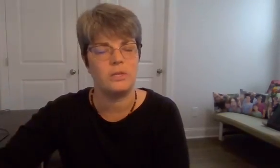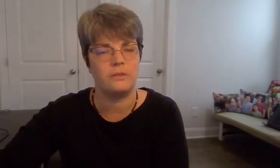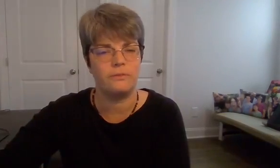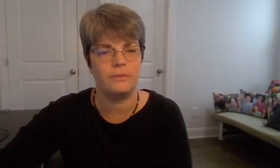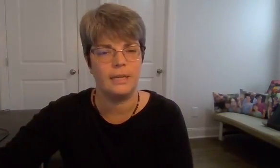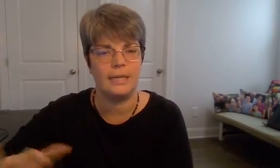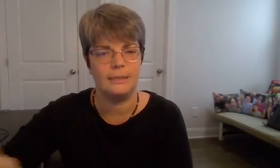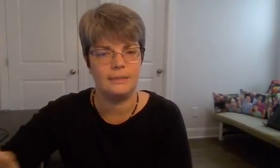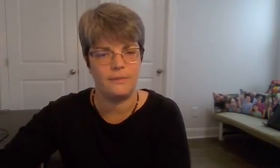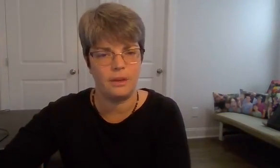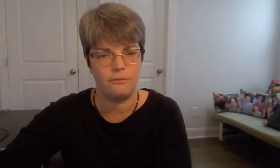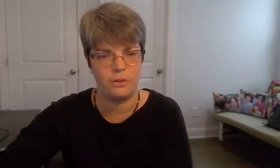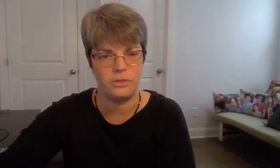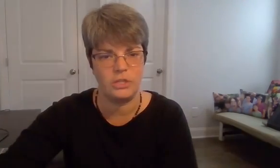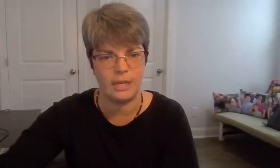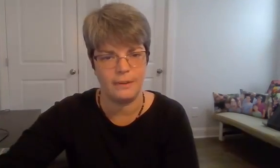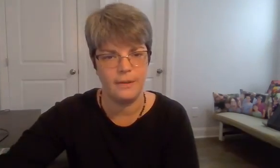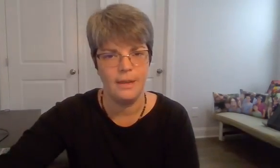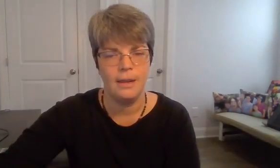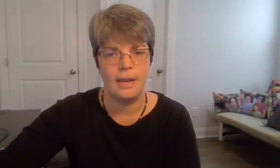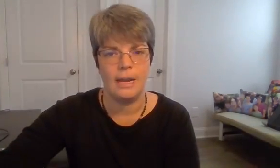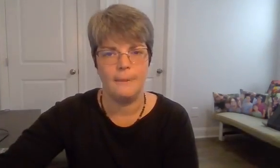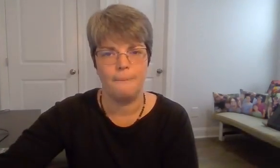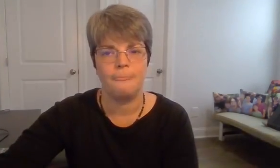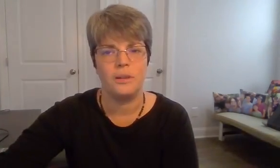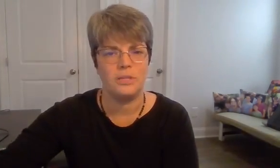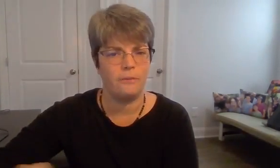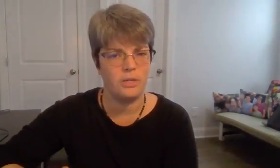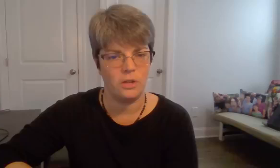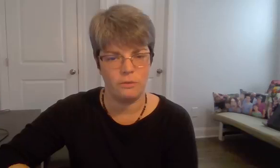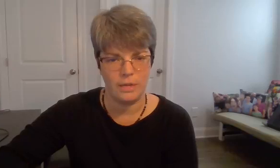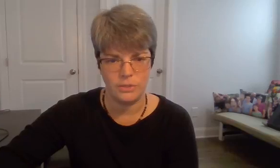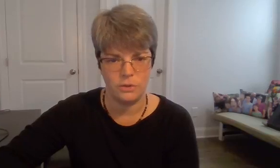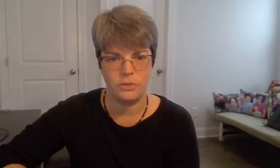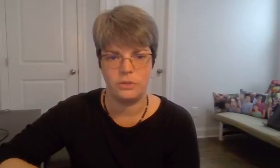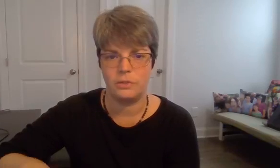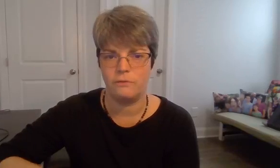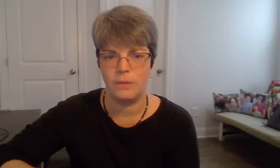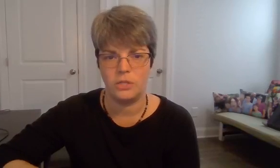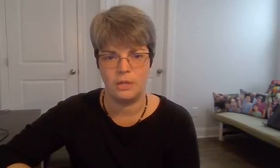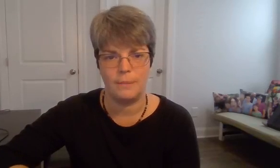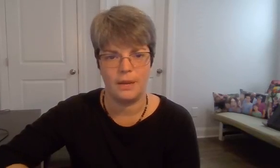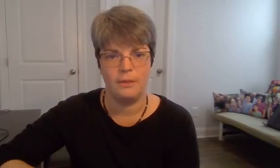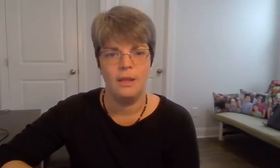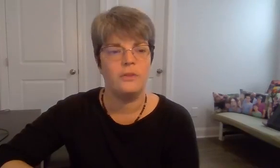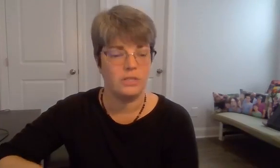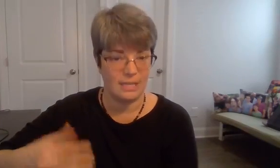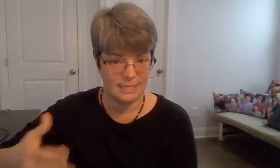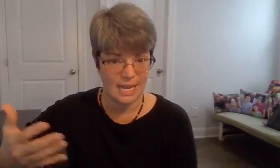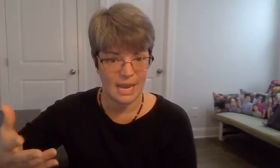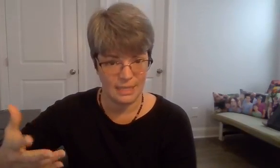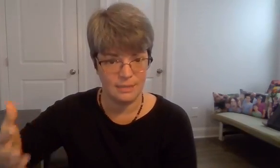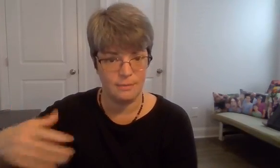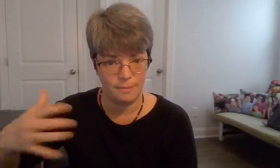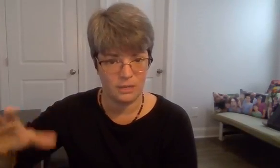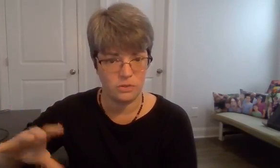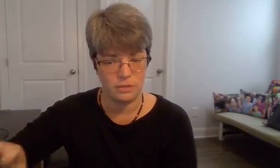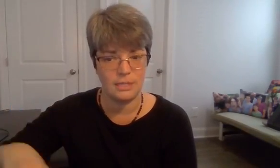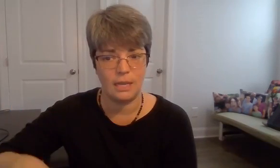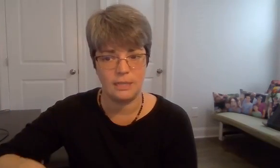of stuff there for you to check out. There's information on the research. There's information about, there's the signs, the pictures of the signs that